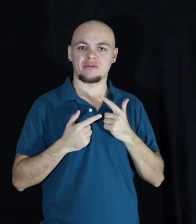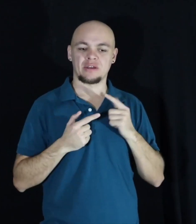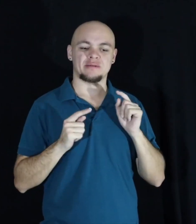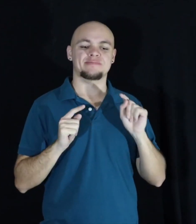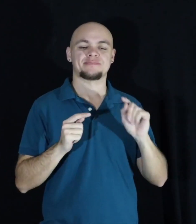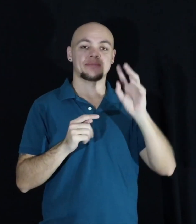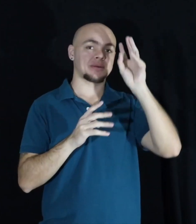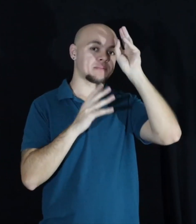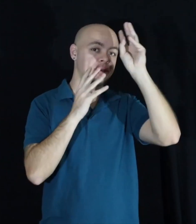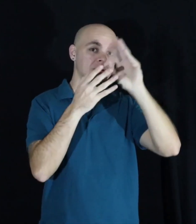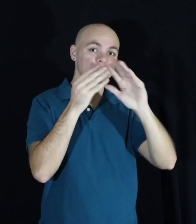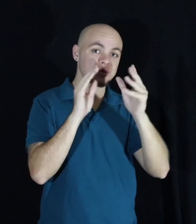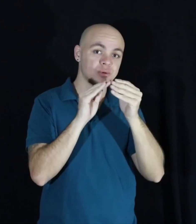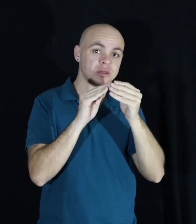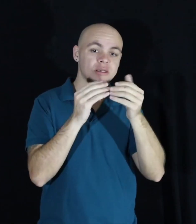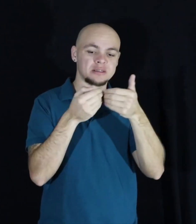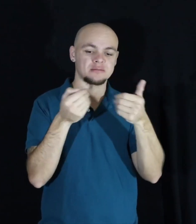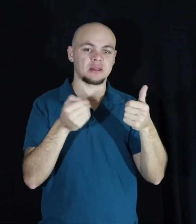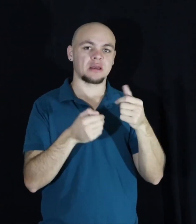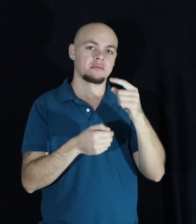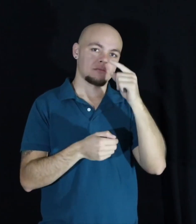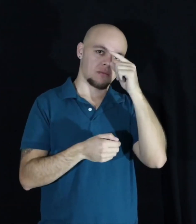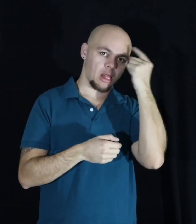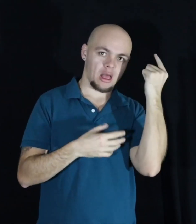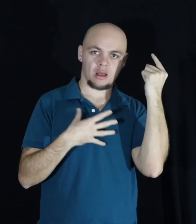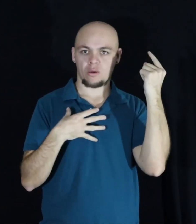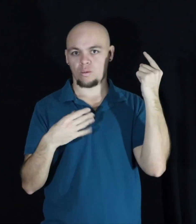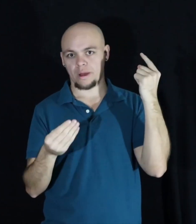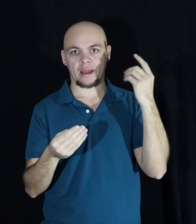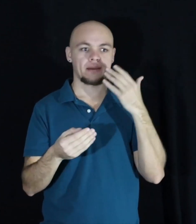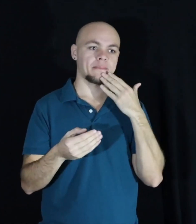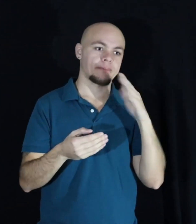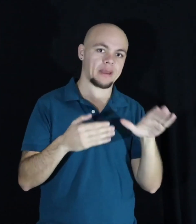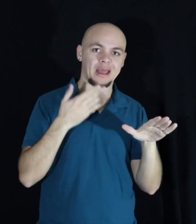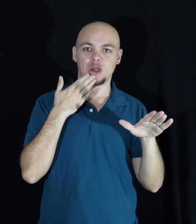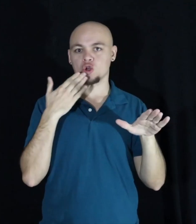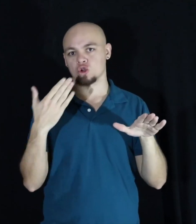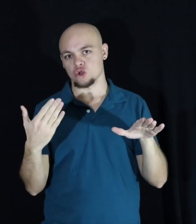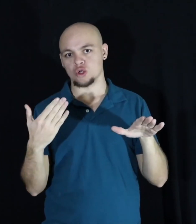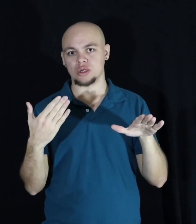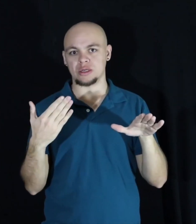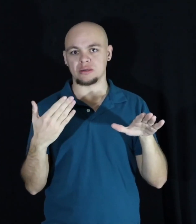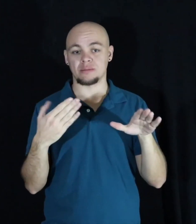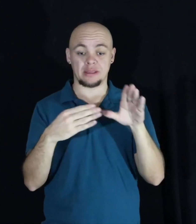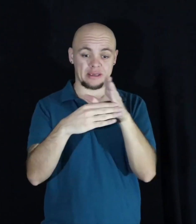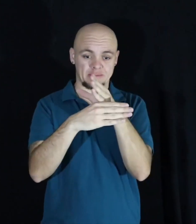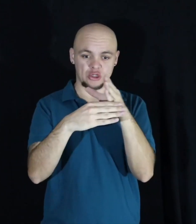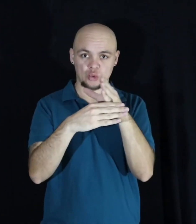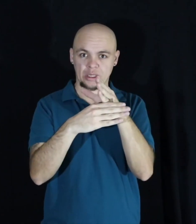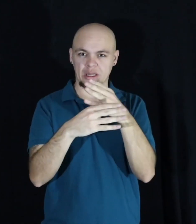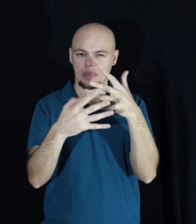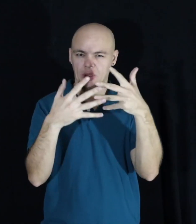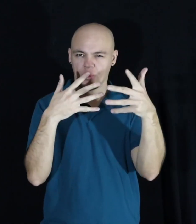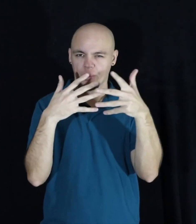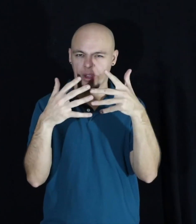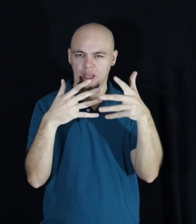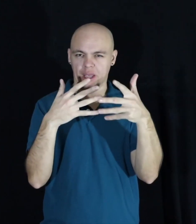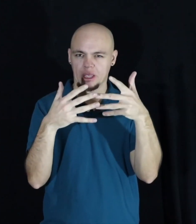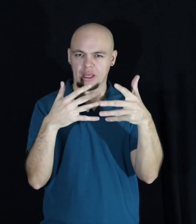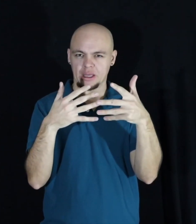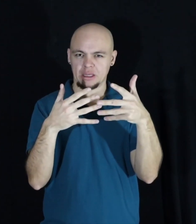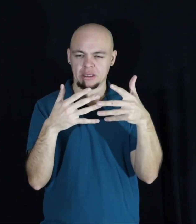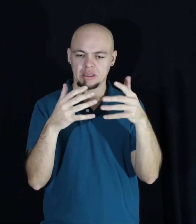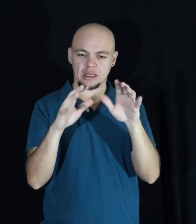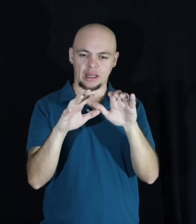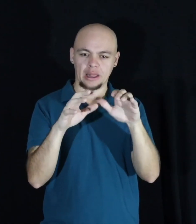white, bad and good. What I mean by the space in between is the gray part, the part that cannot really be classified but